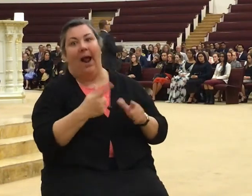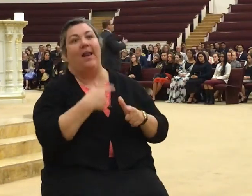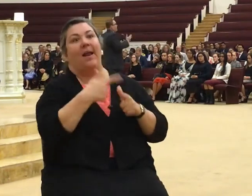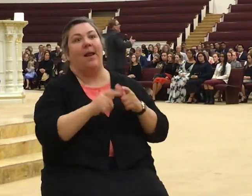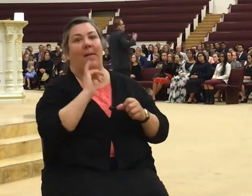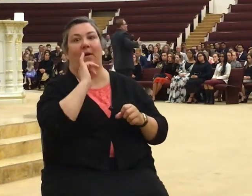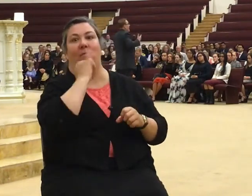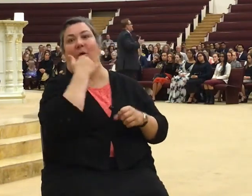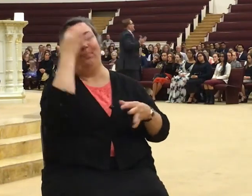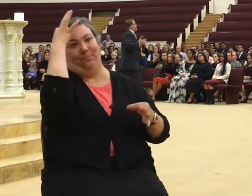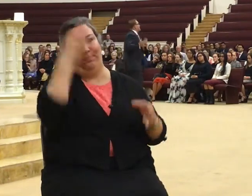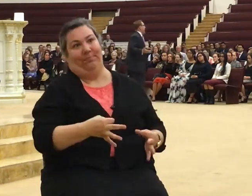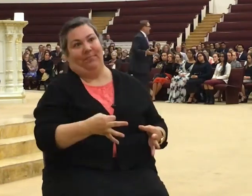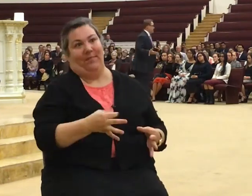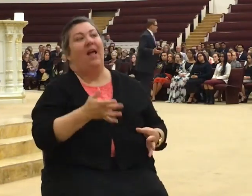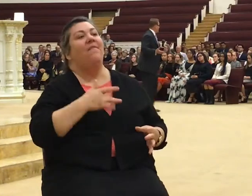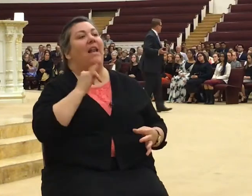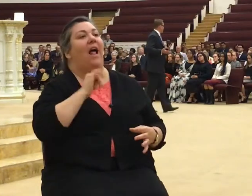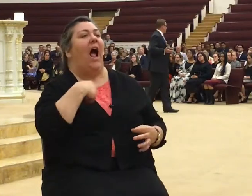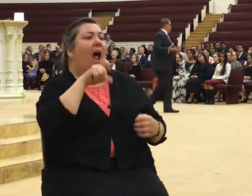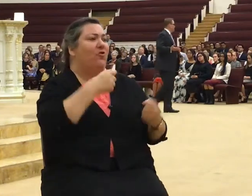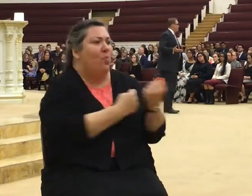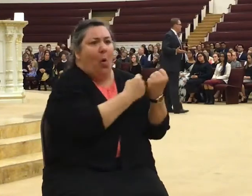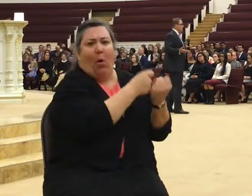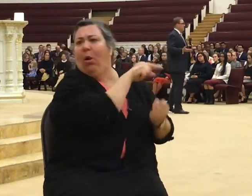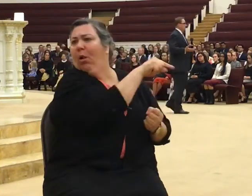they feel like they got to take a side.